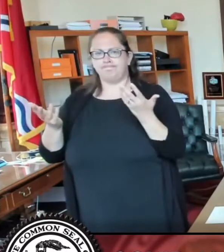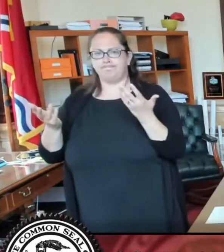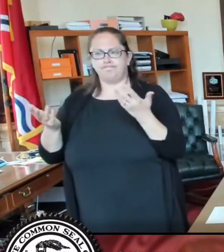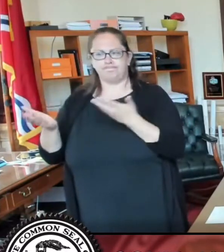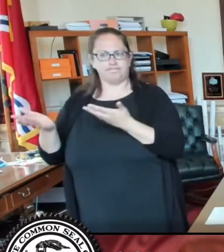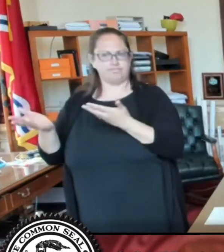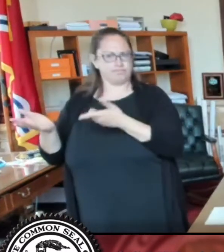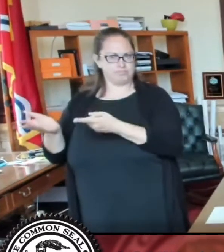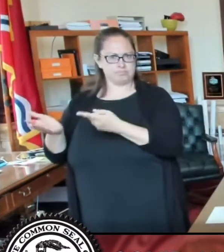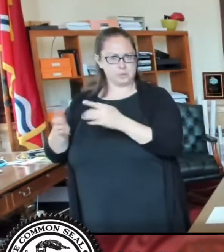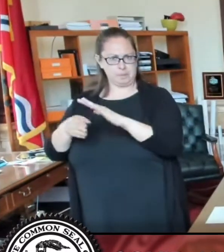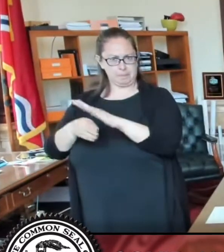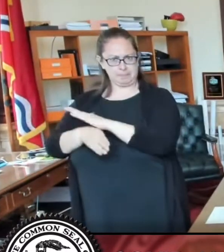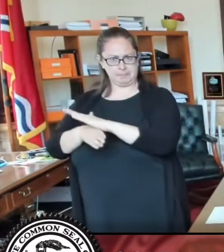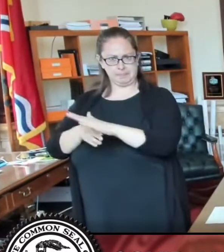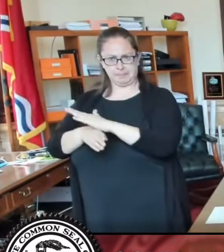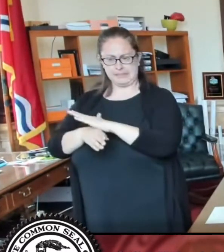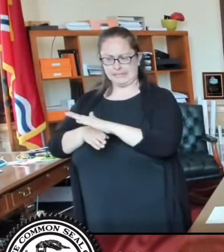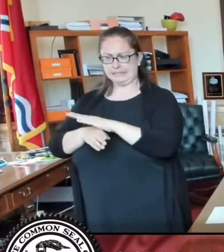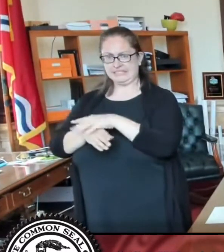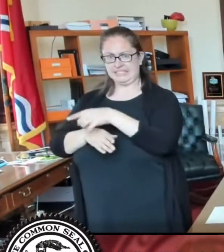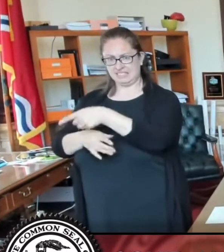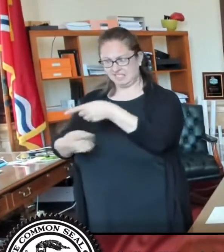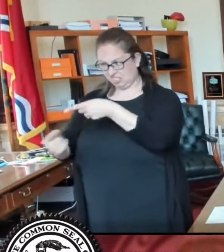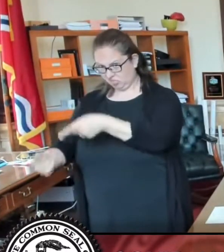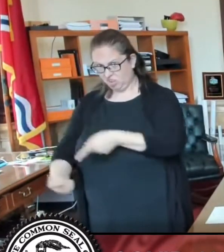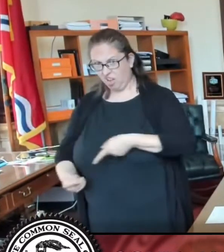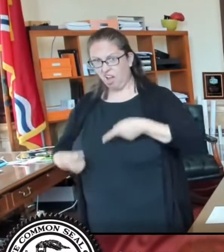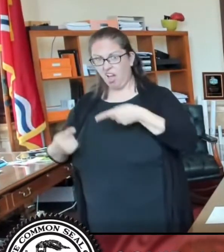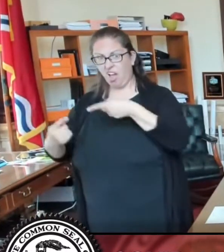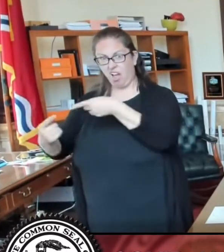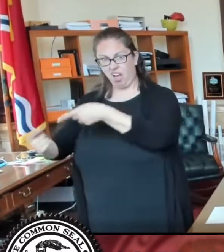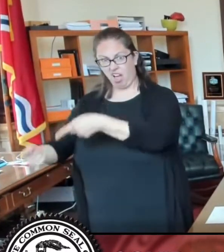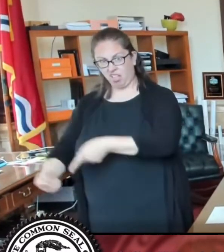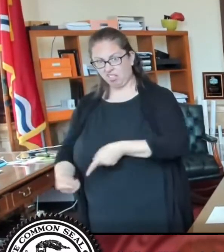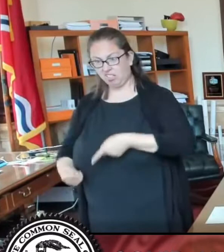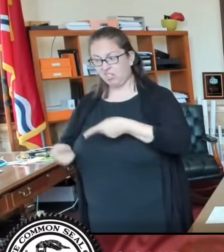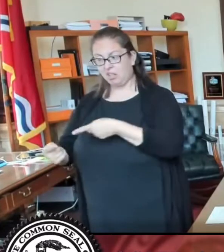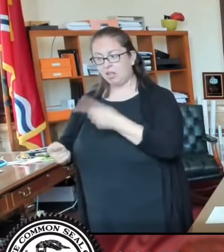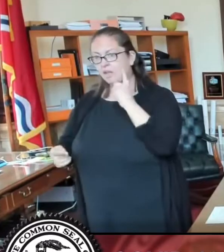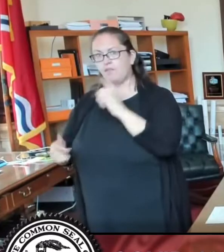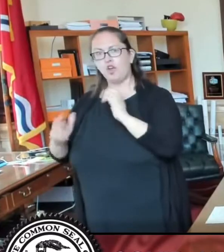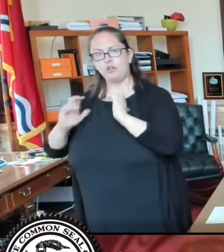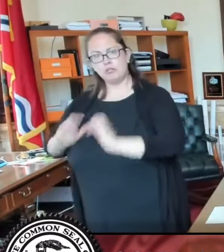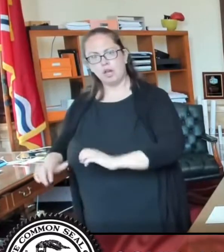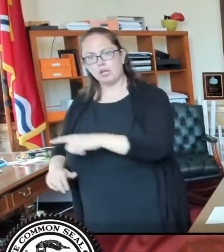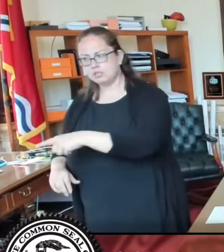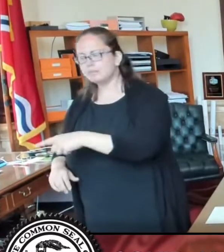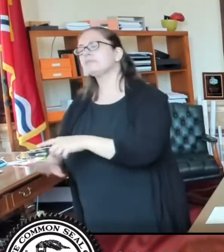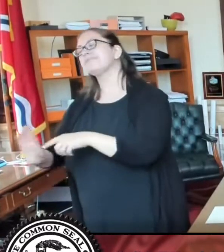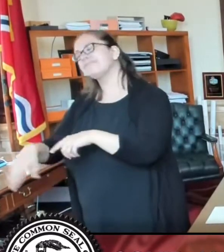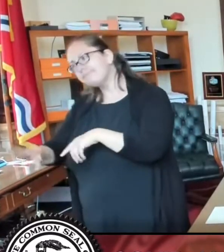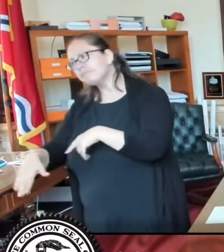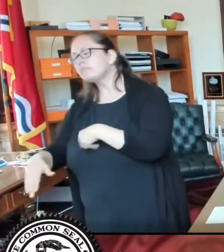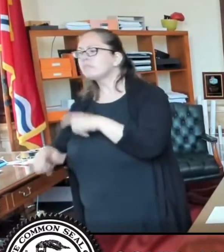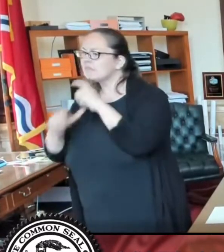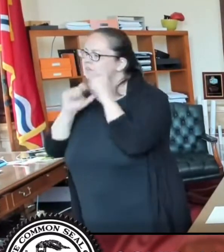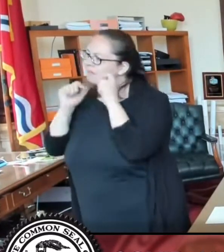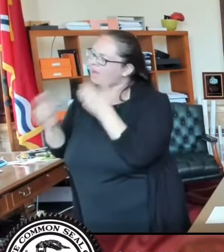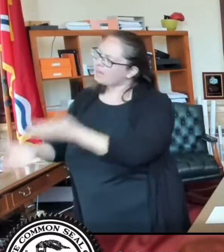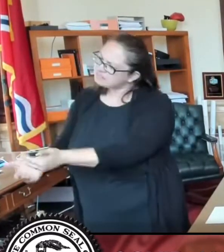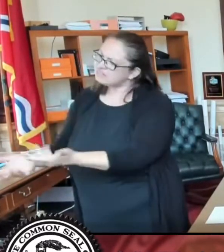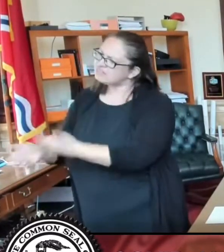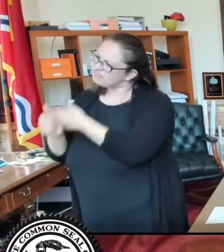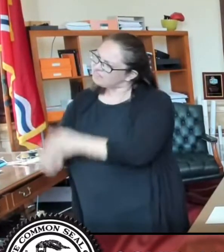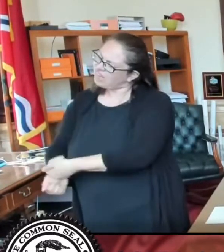say that a business needs to do who might be struggling to get customer or patrons to comply? And is there anything the city